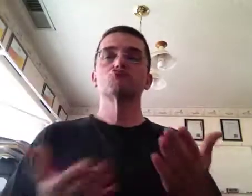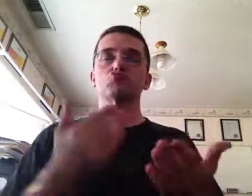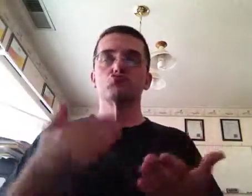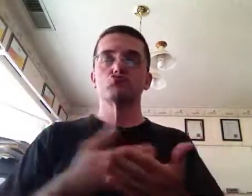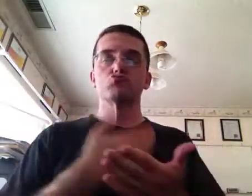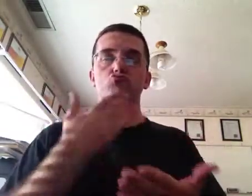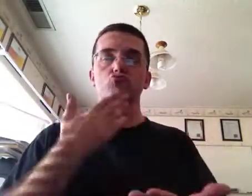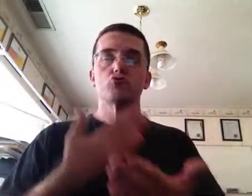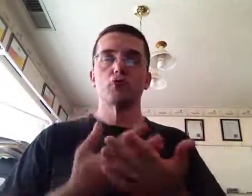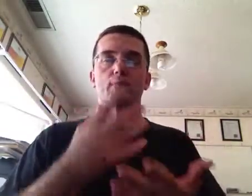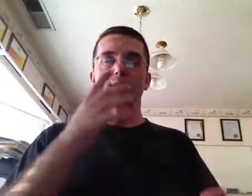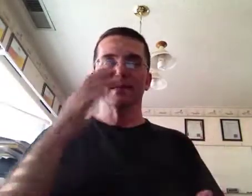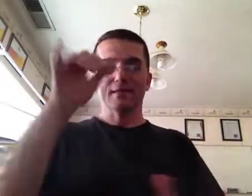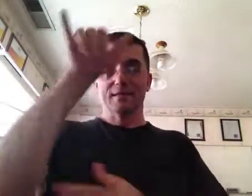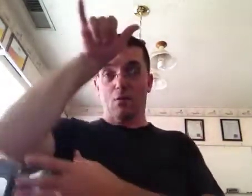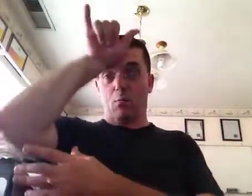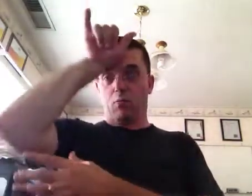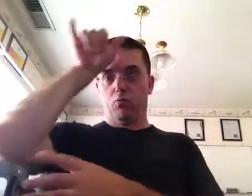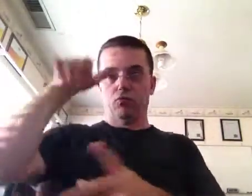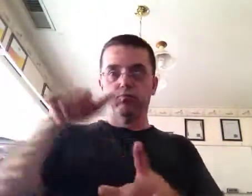bull in a china shop and he has poor relational skills.